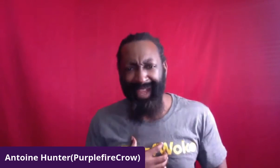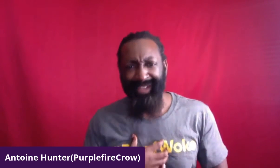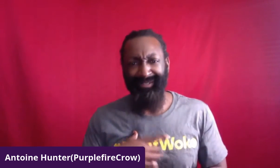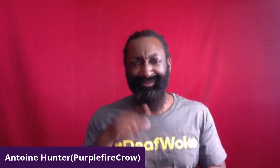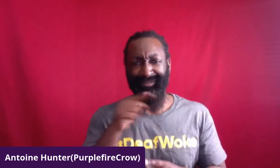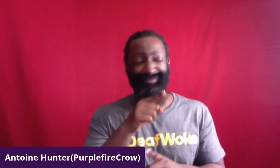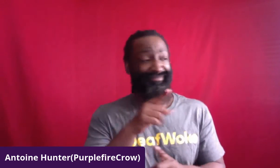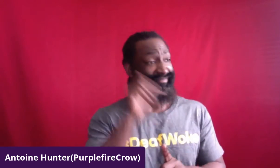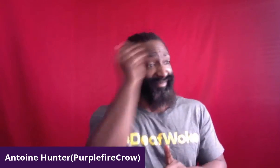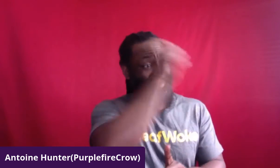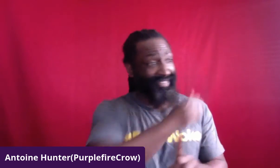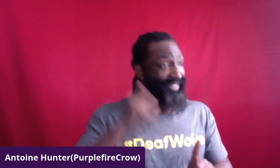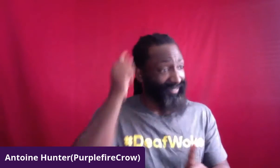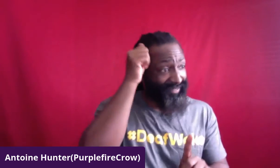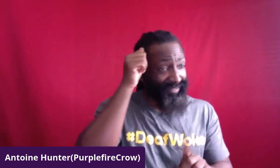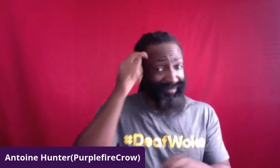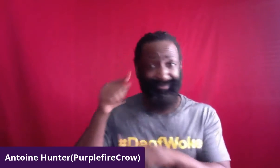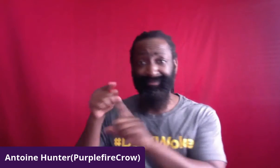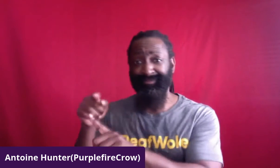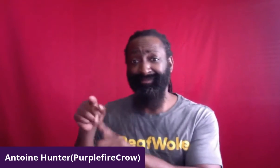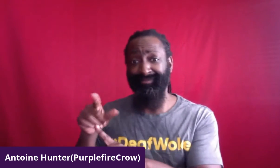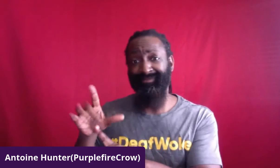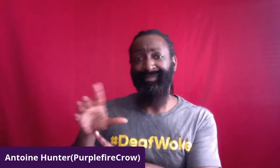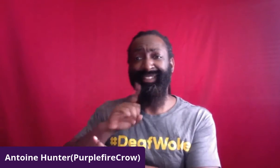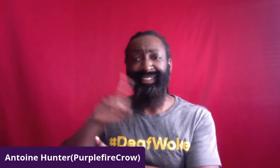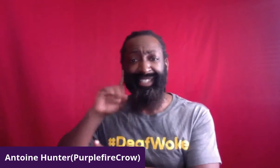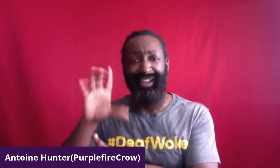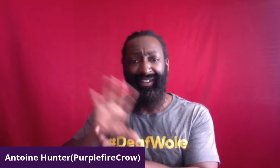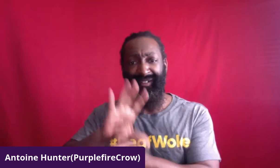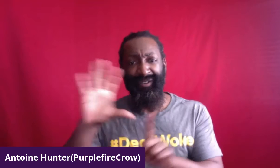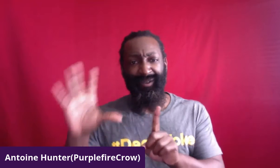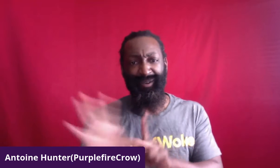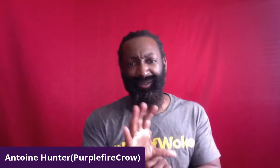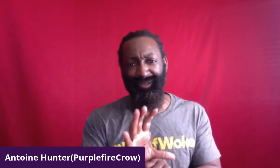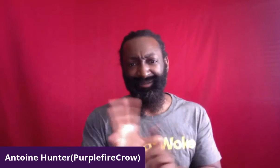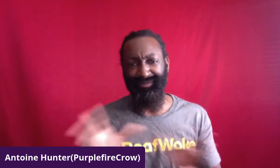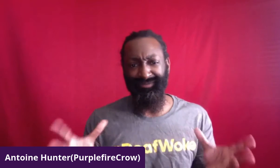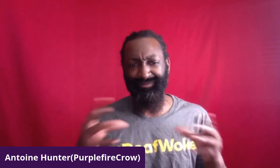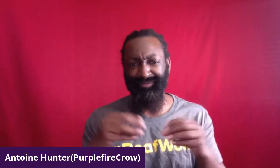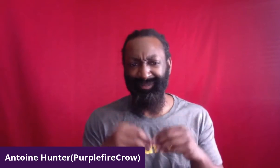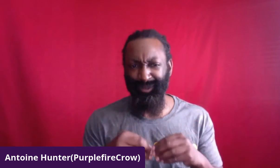today. So you can understand her passion